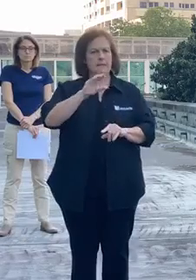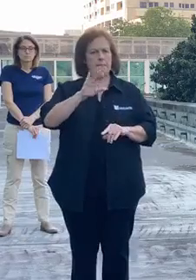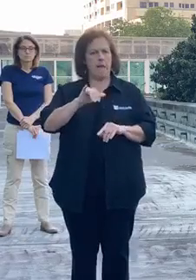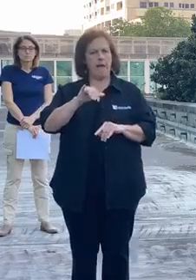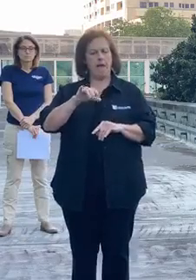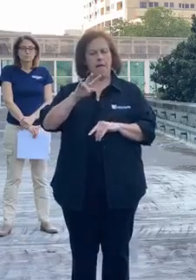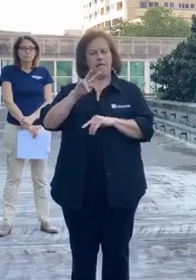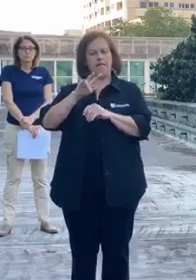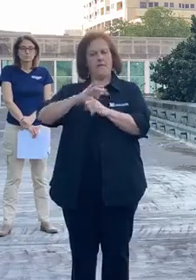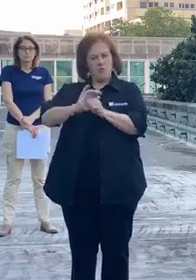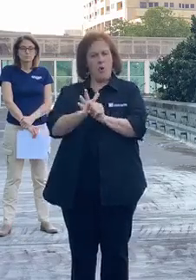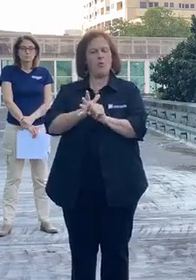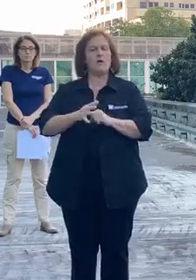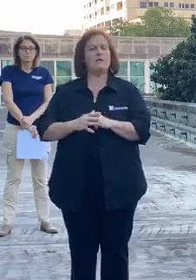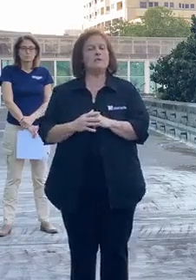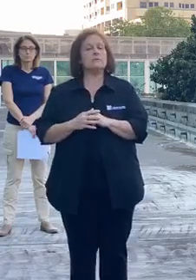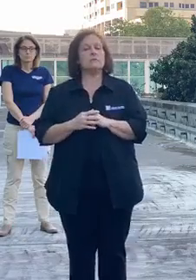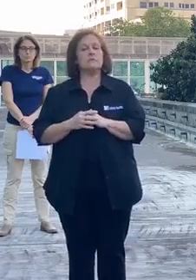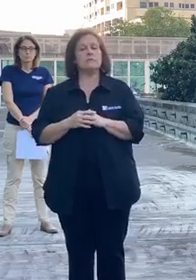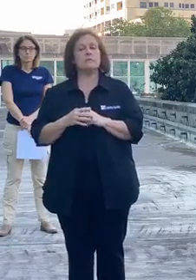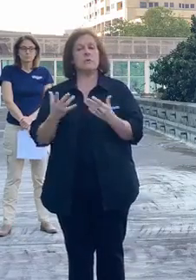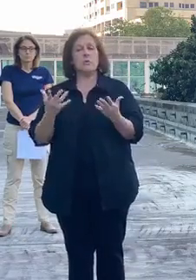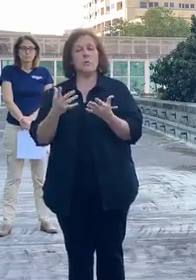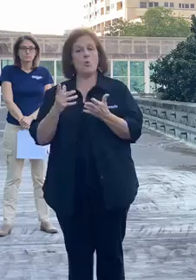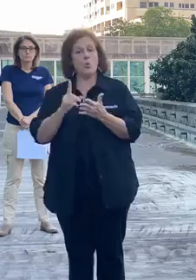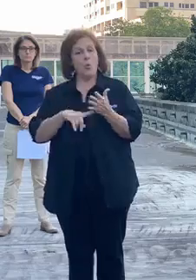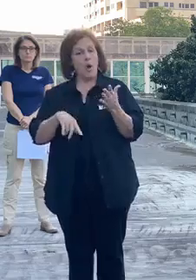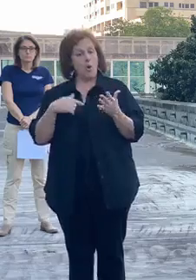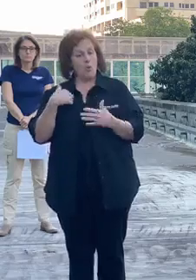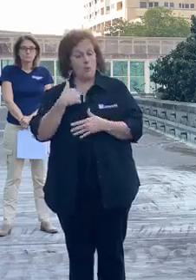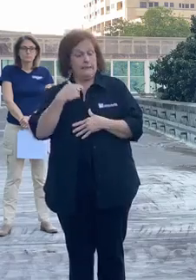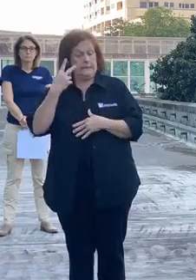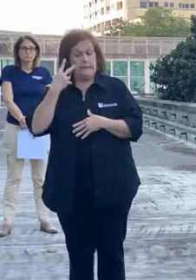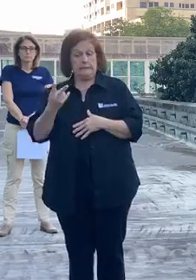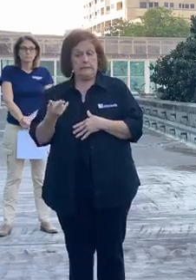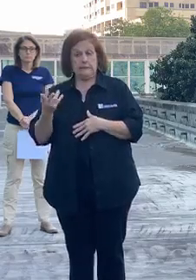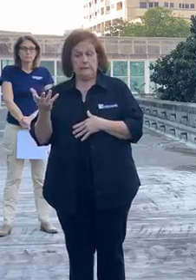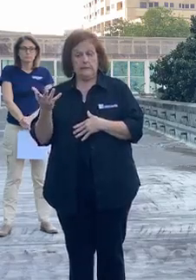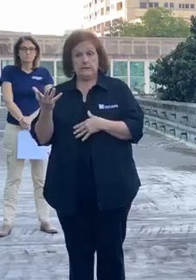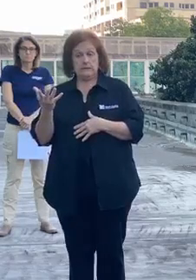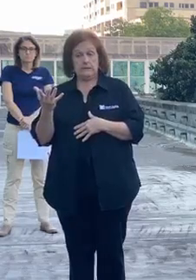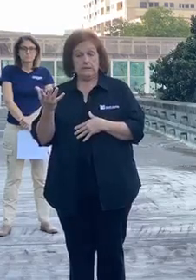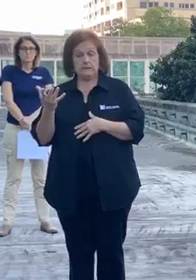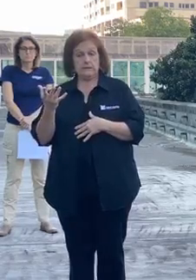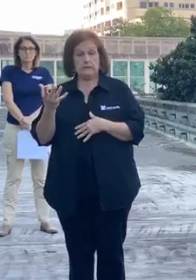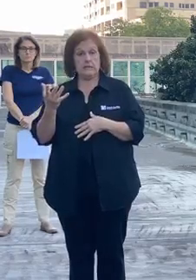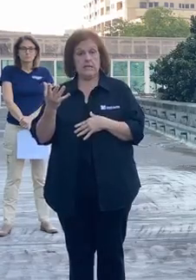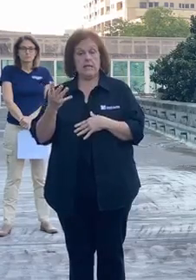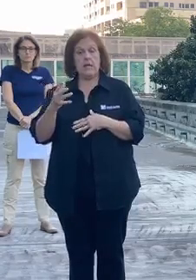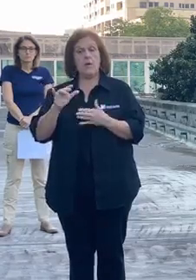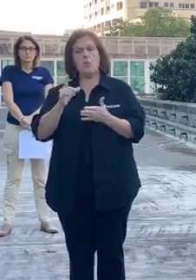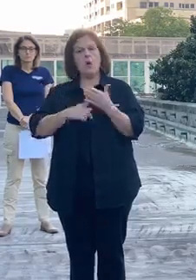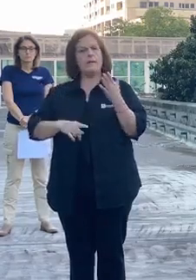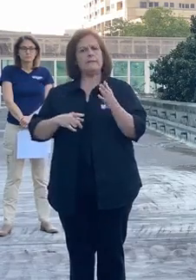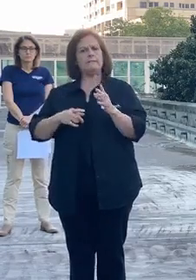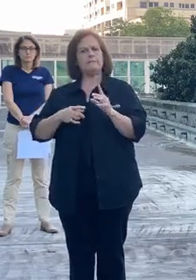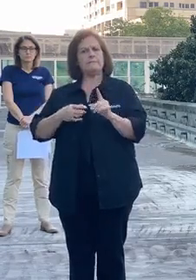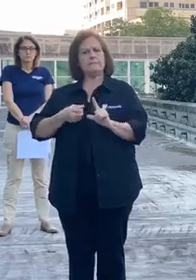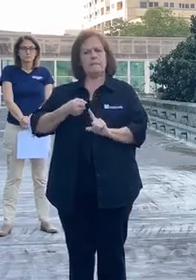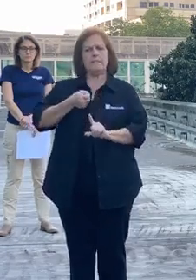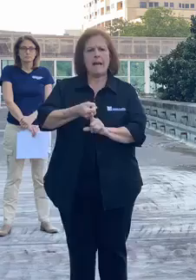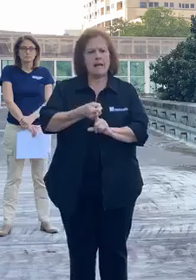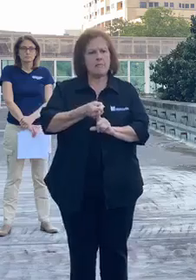virus. And what it clearly shows and what we're witnessing is the intersection and impact